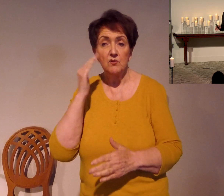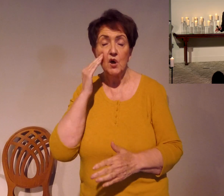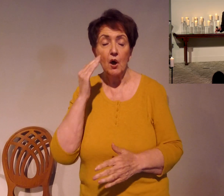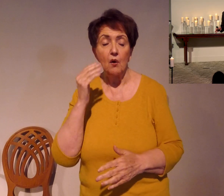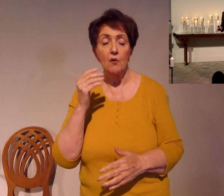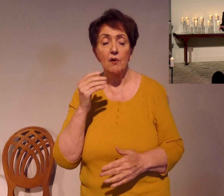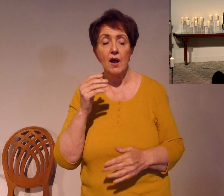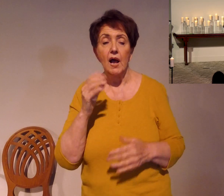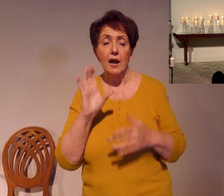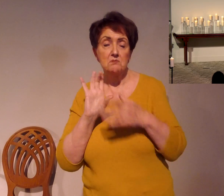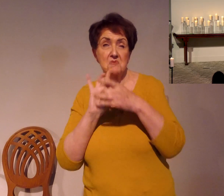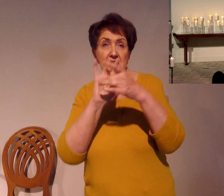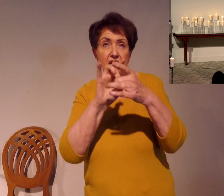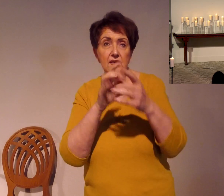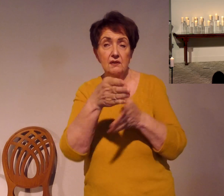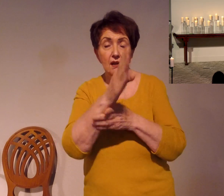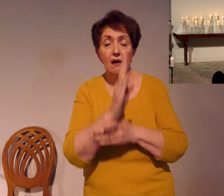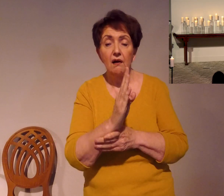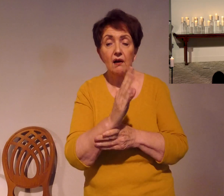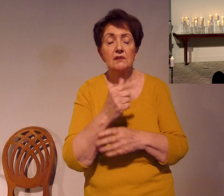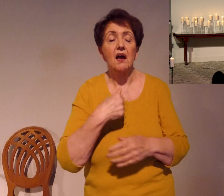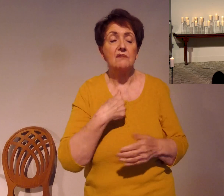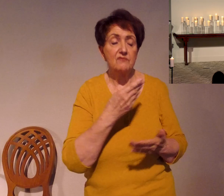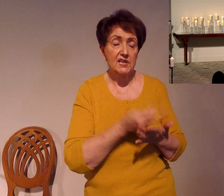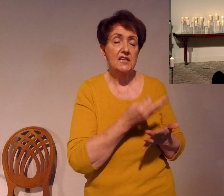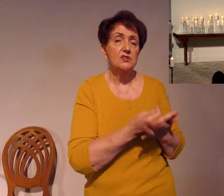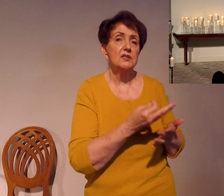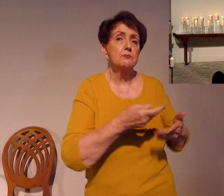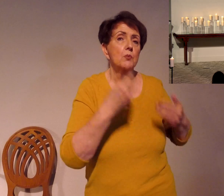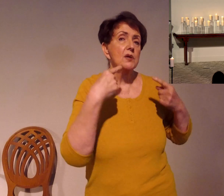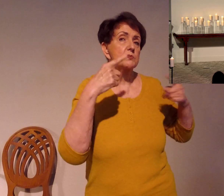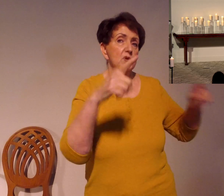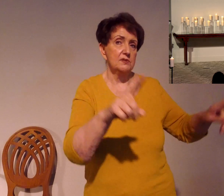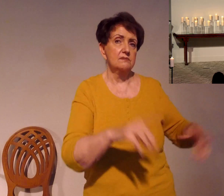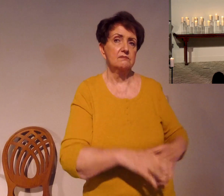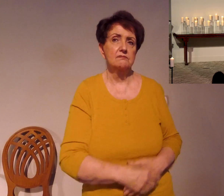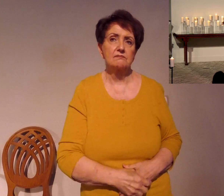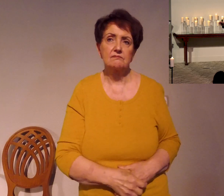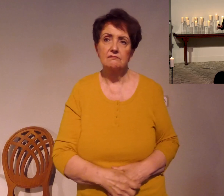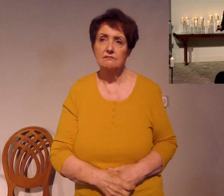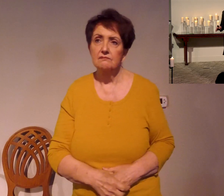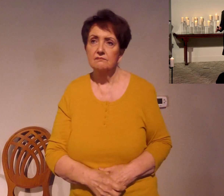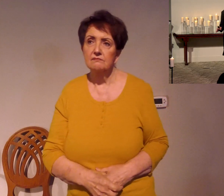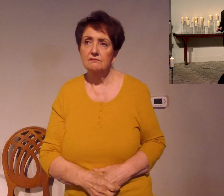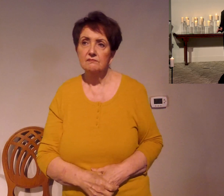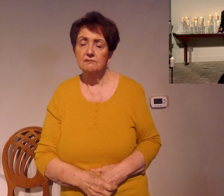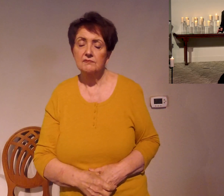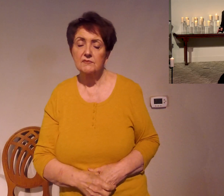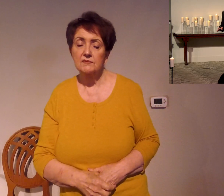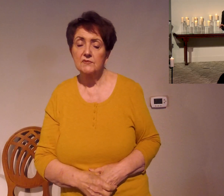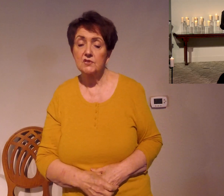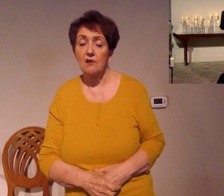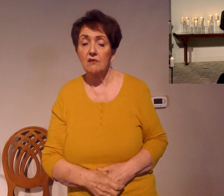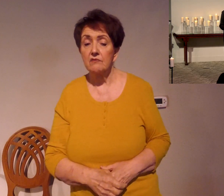with God is I am financially prosperous. So if I seek favor with God, I will be